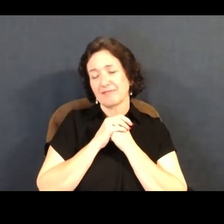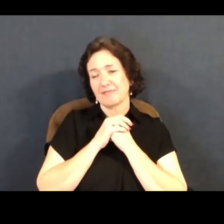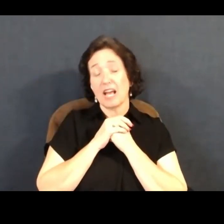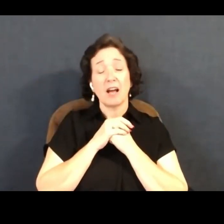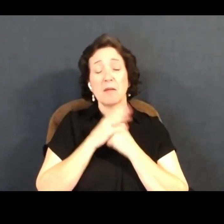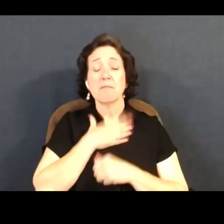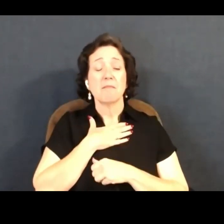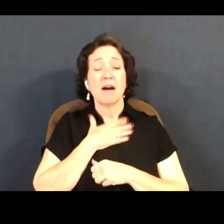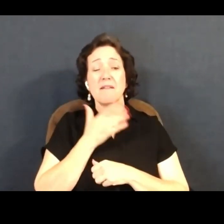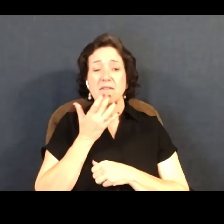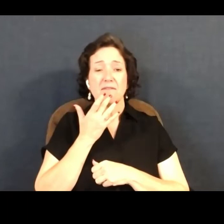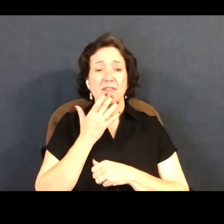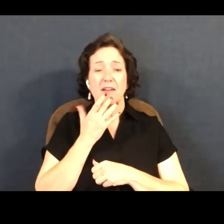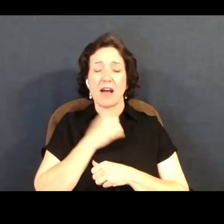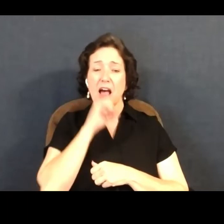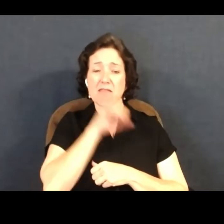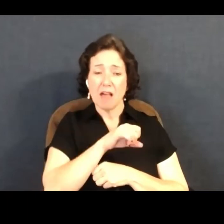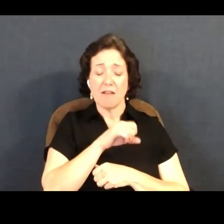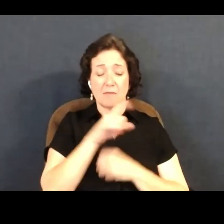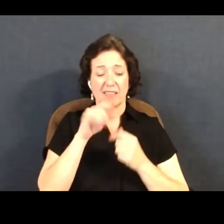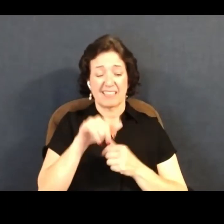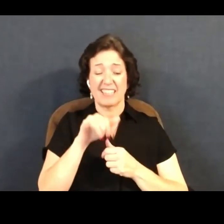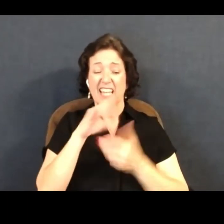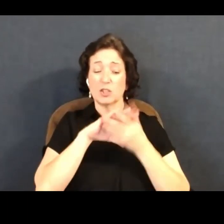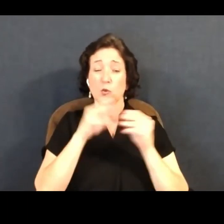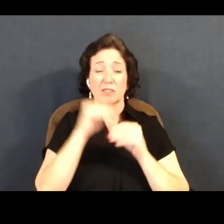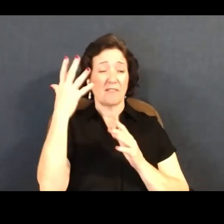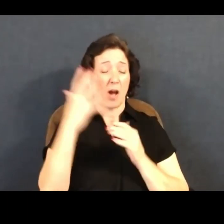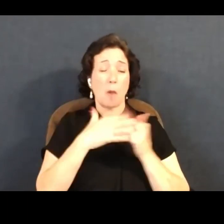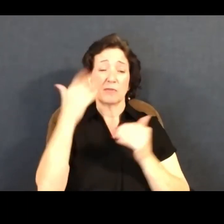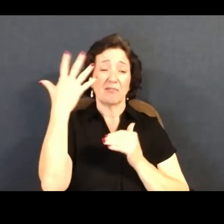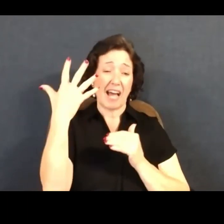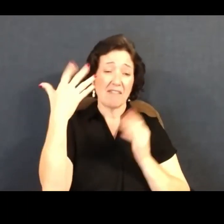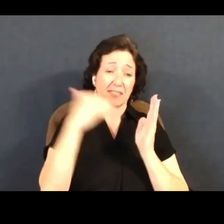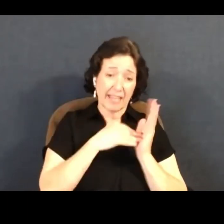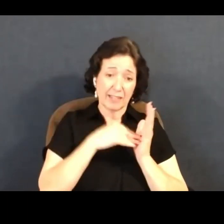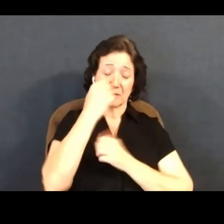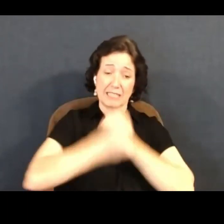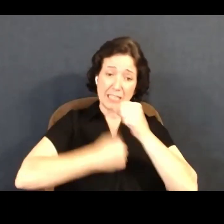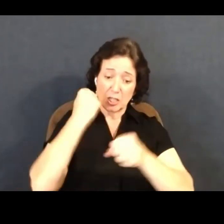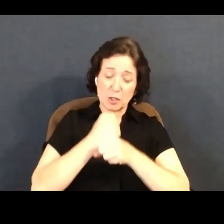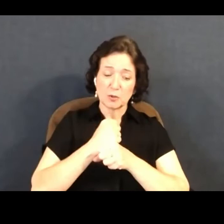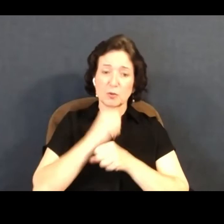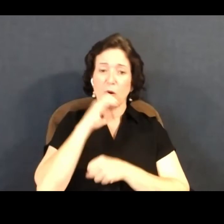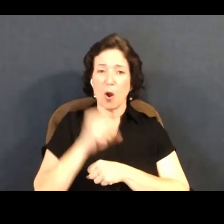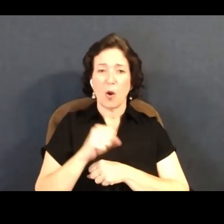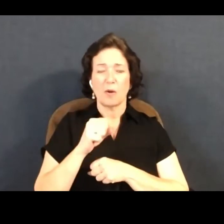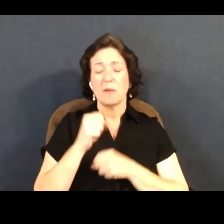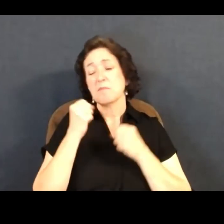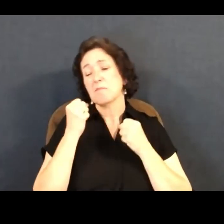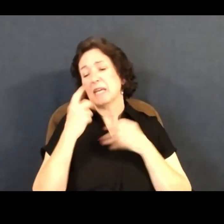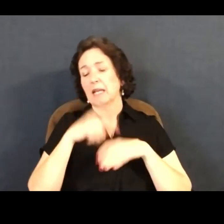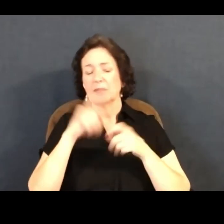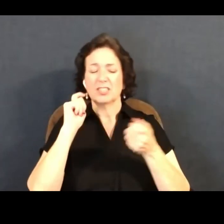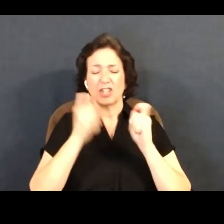story. It is nearly 5,000 years old, and many parts of it has been changed except